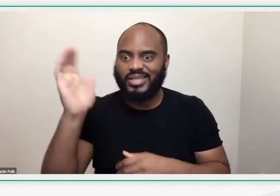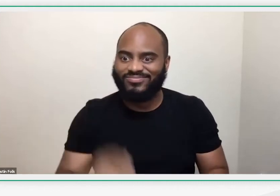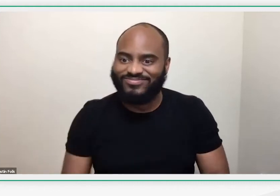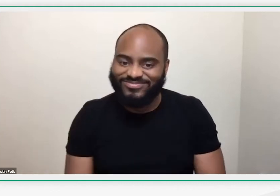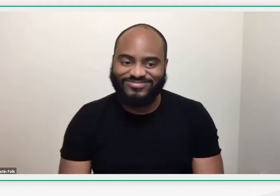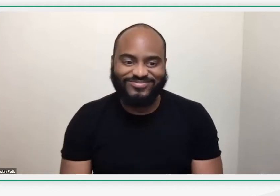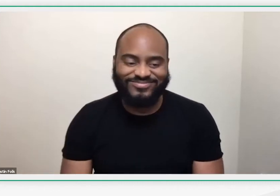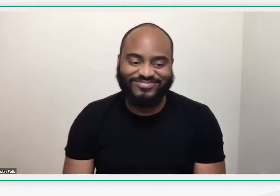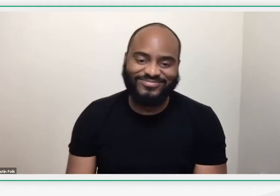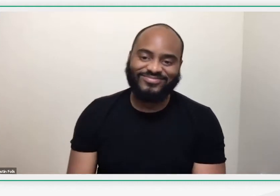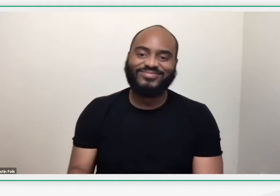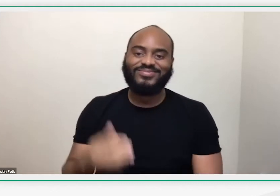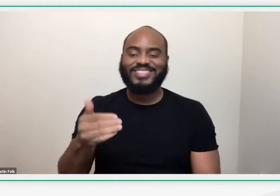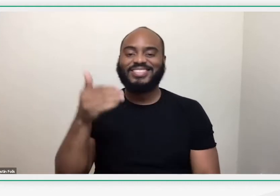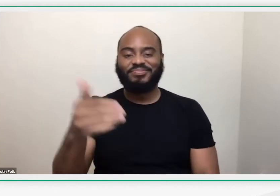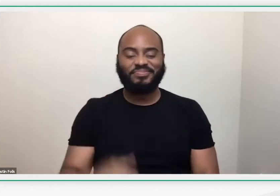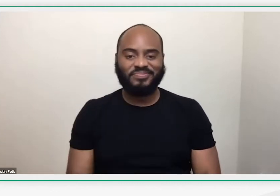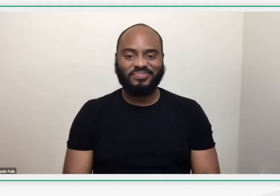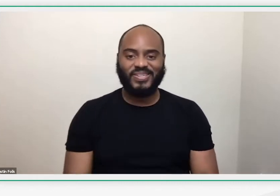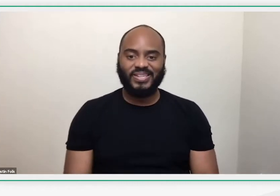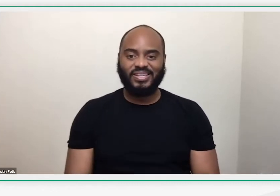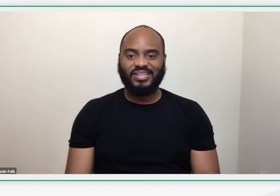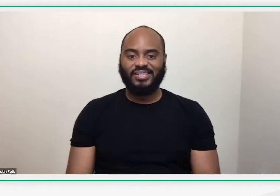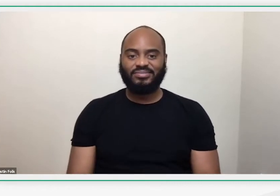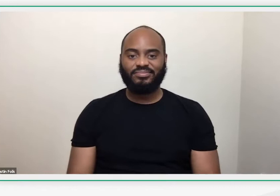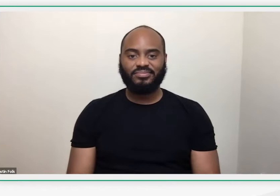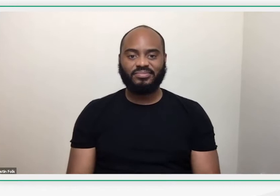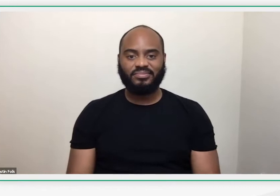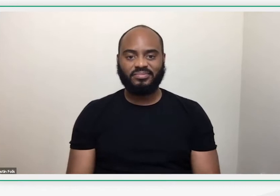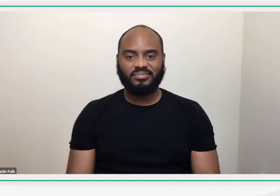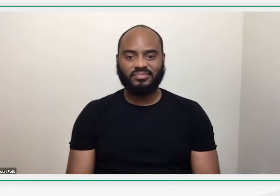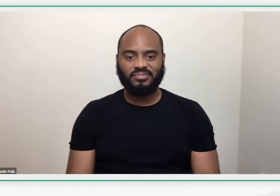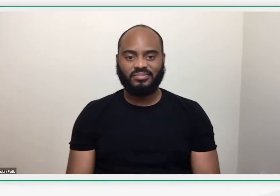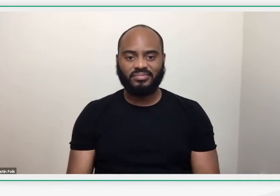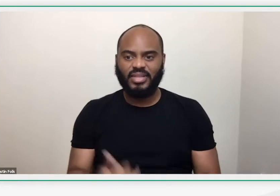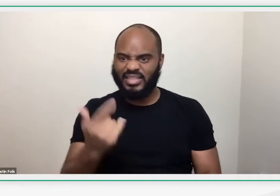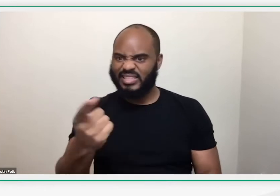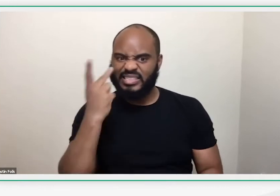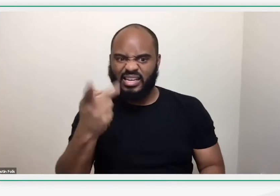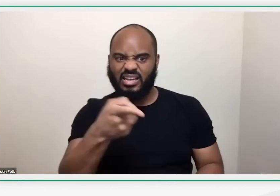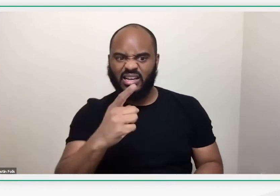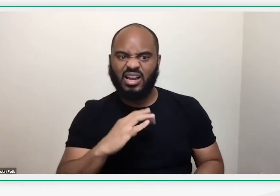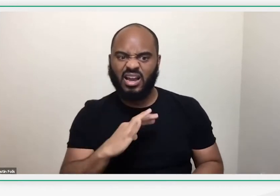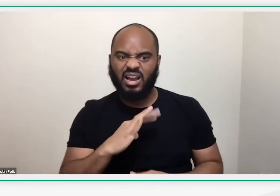us here in the audience, ready to attend to your needs during tonight's webinar.